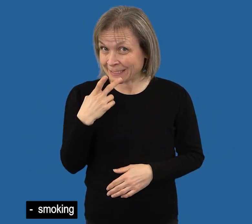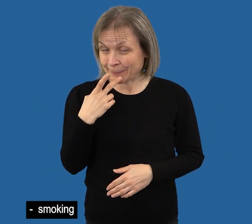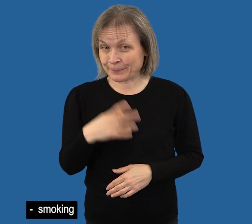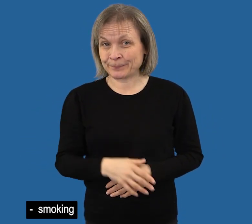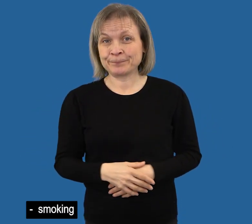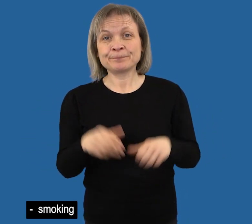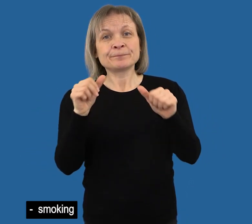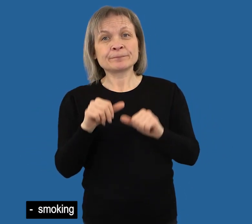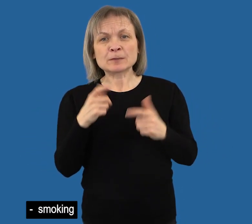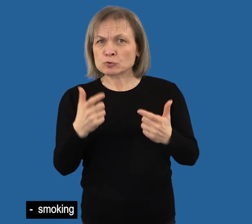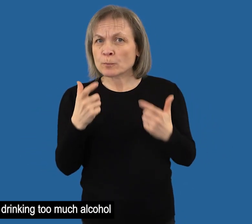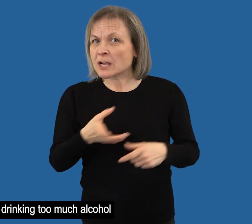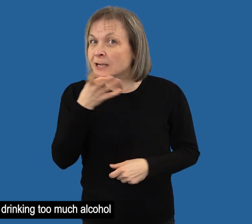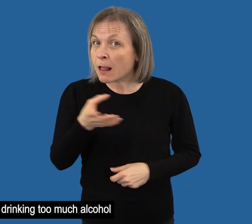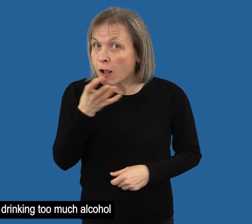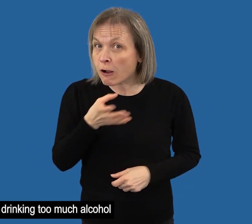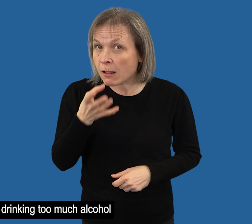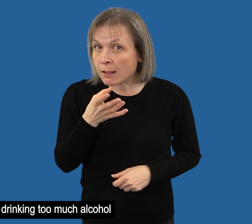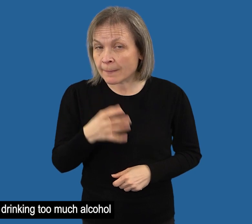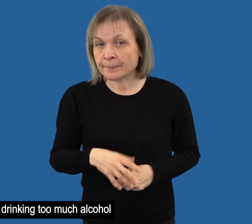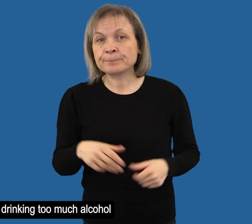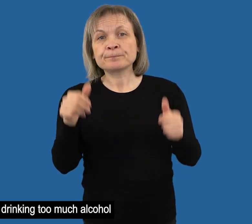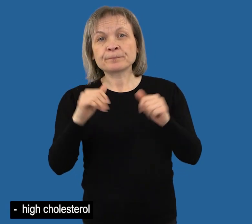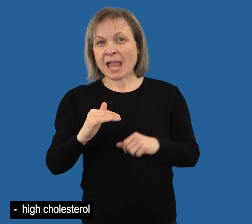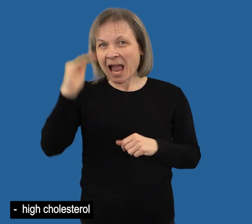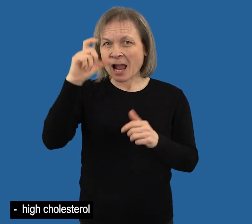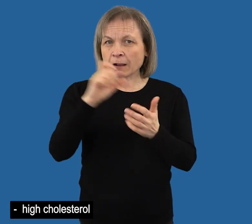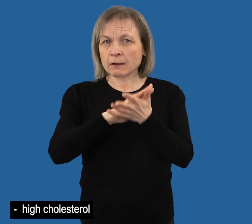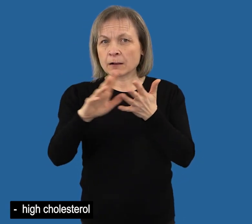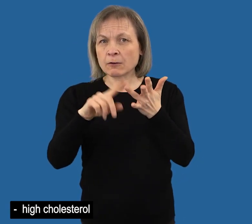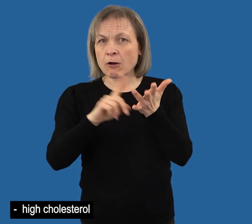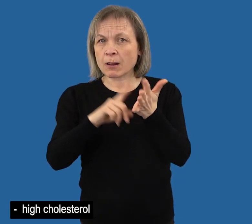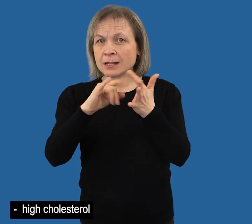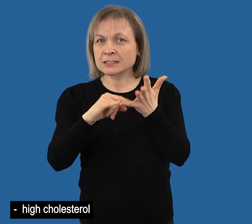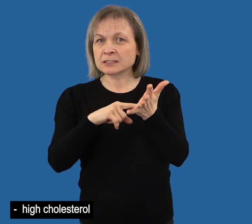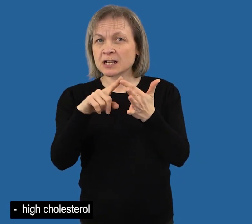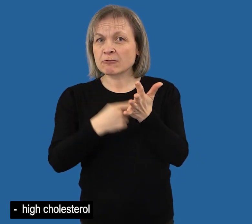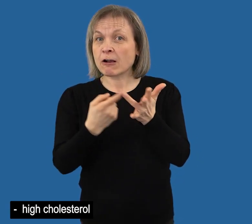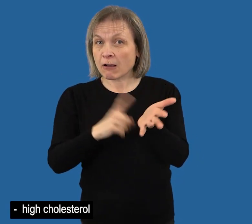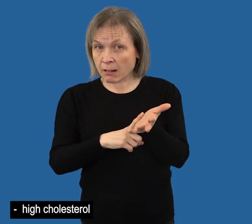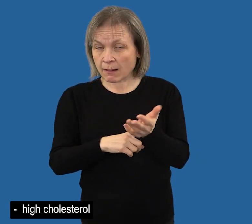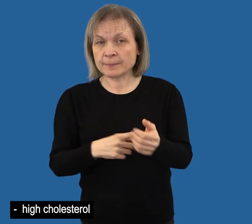smoking, drinking too much alcohol, high cholesterol,